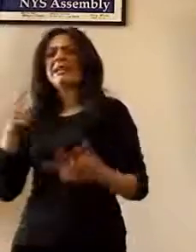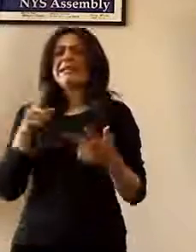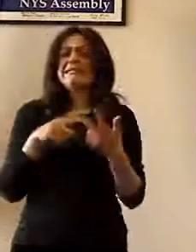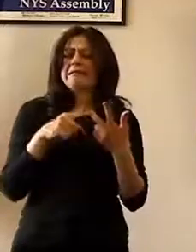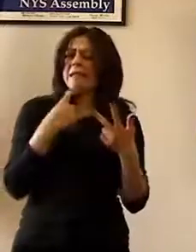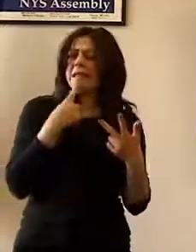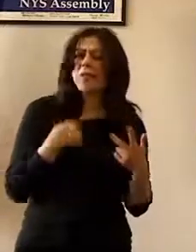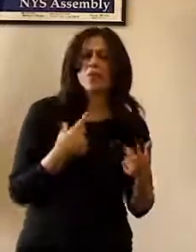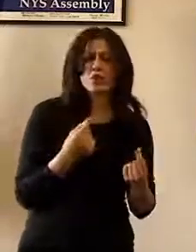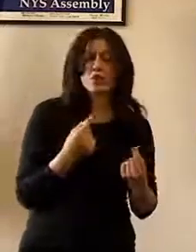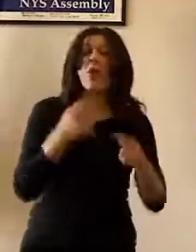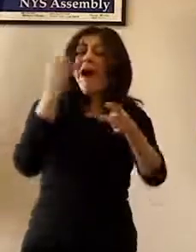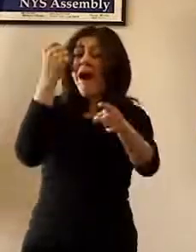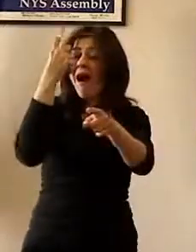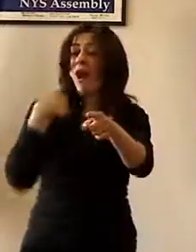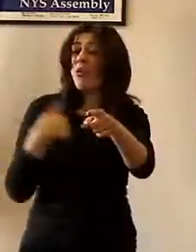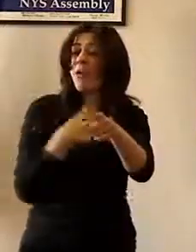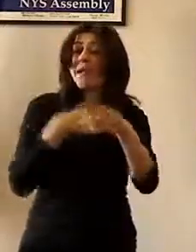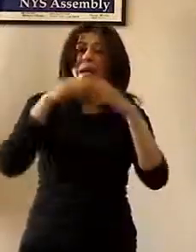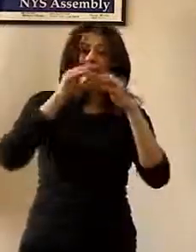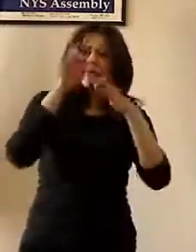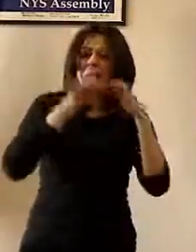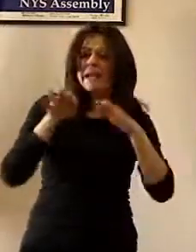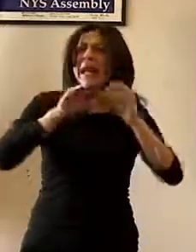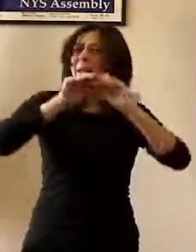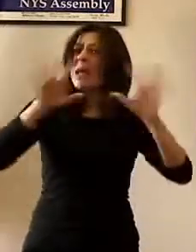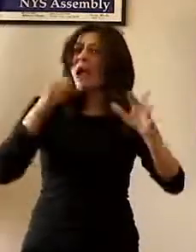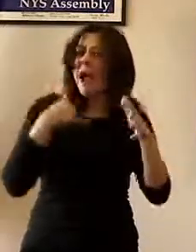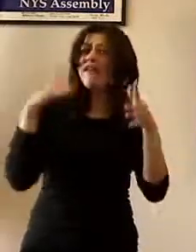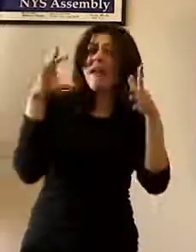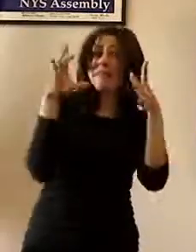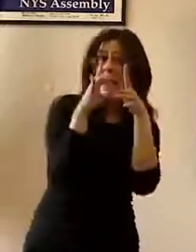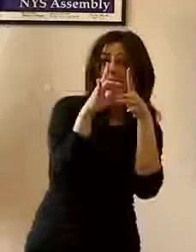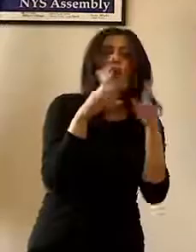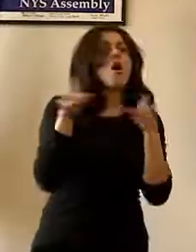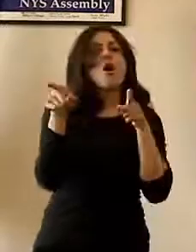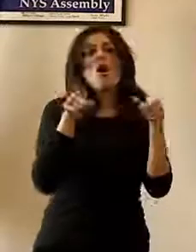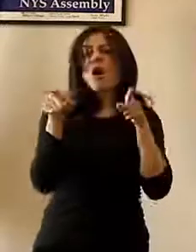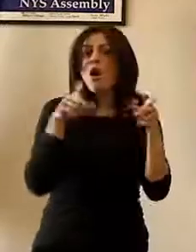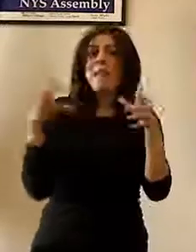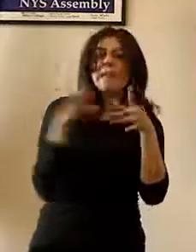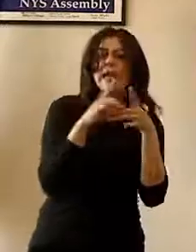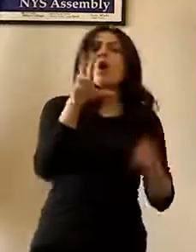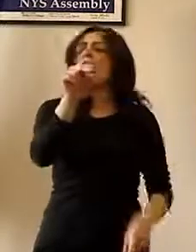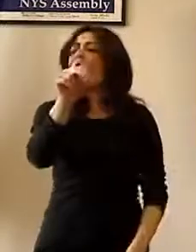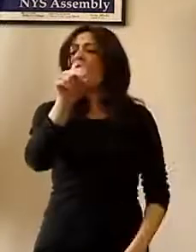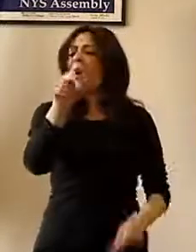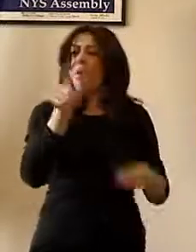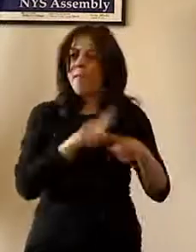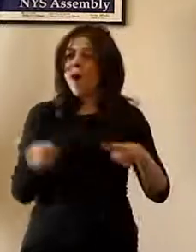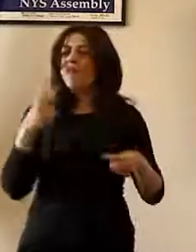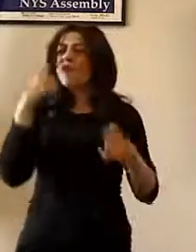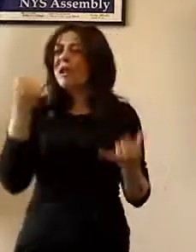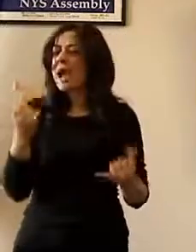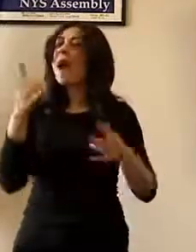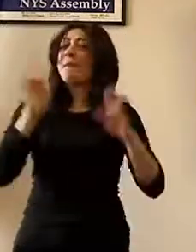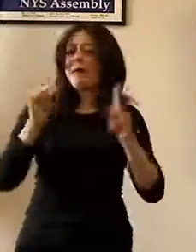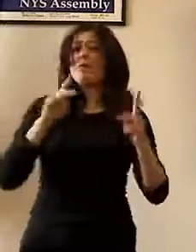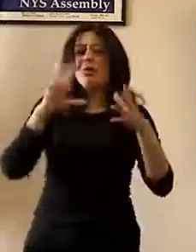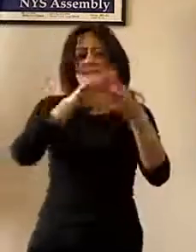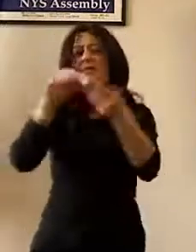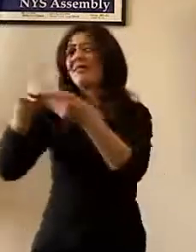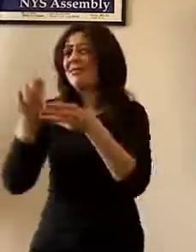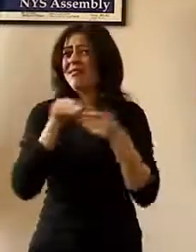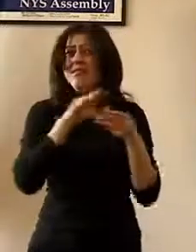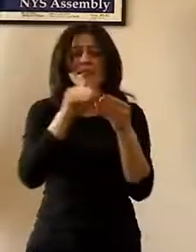not saying there's a linkage. We're just trying to rule out, or at least speak to some of the area of concern that's come up in the